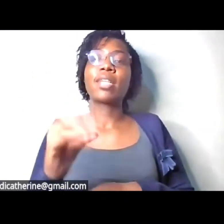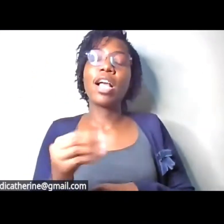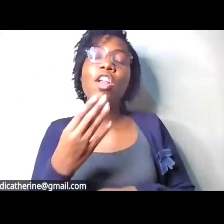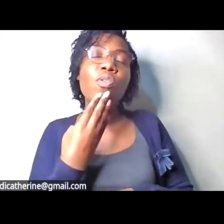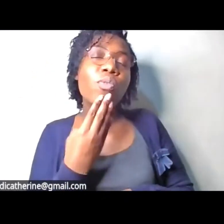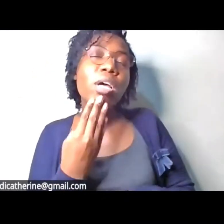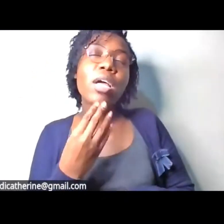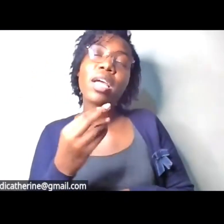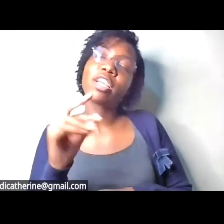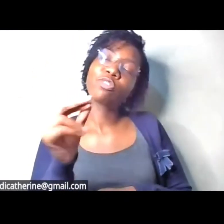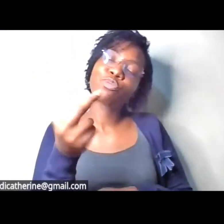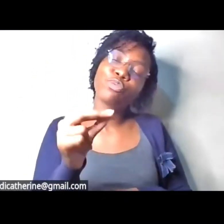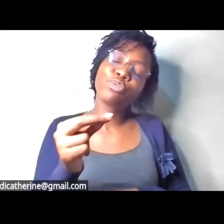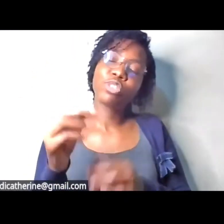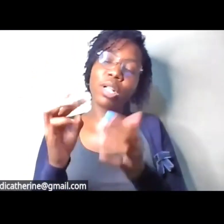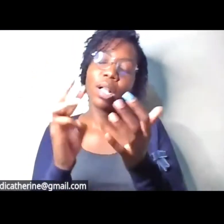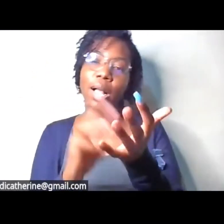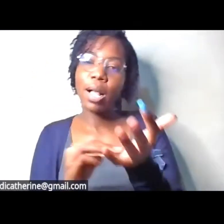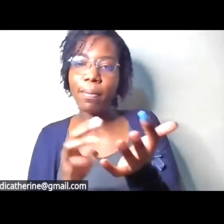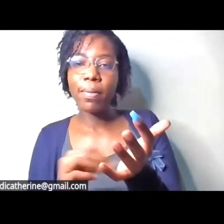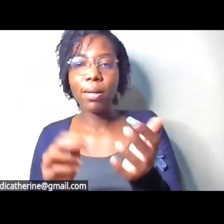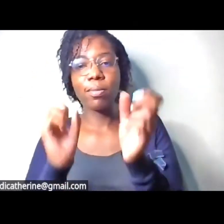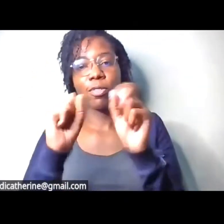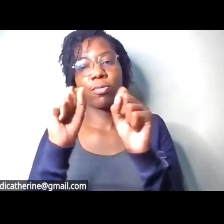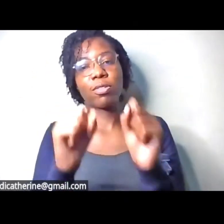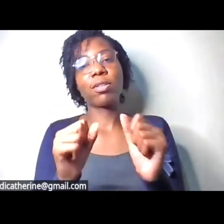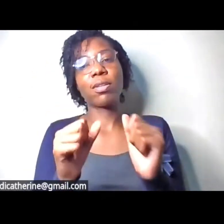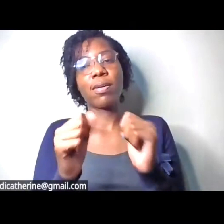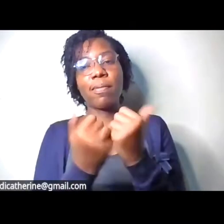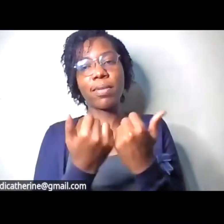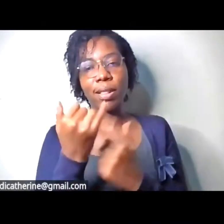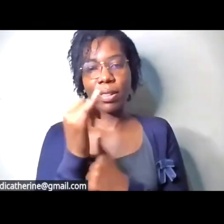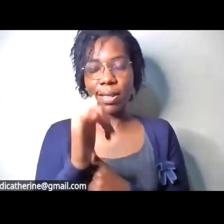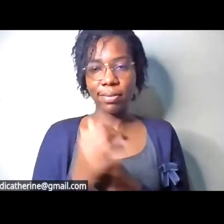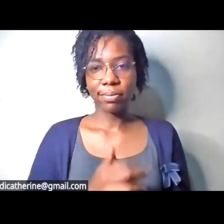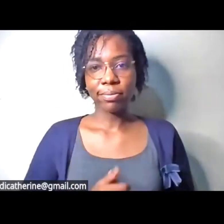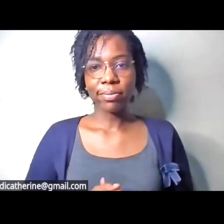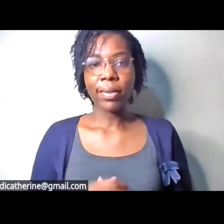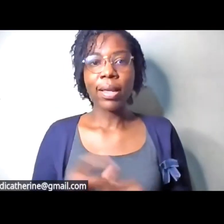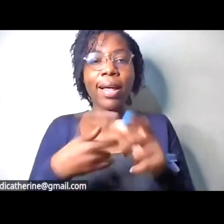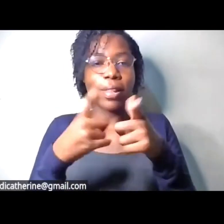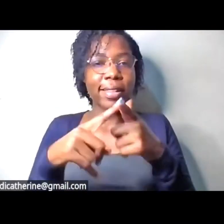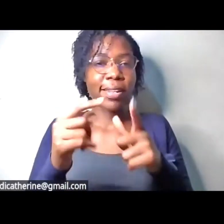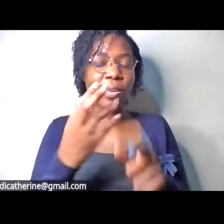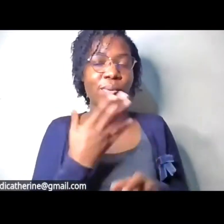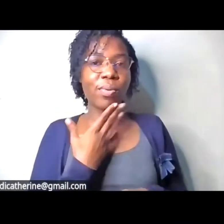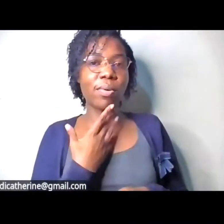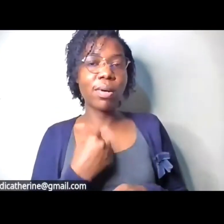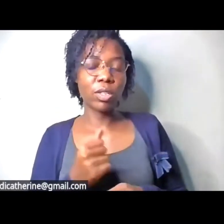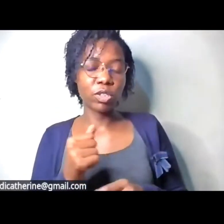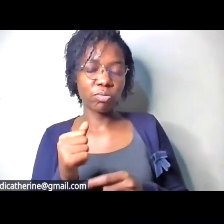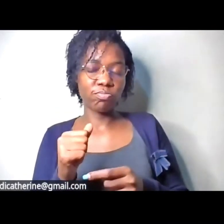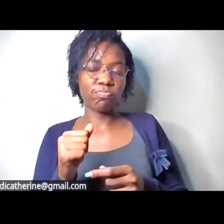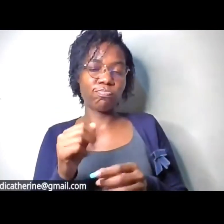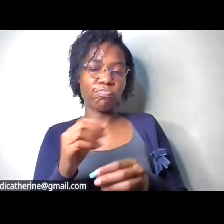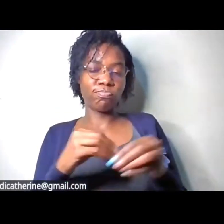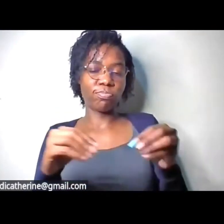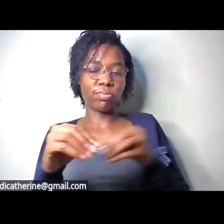girl and couple would want to replicate what they are seeing happening on the other